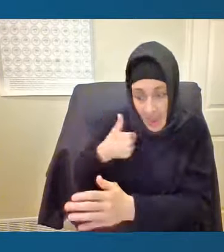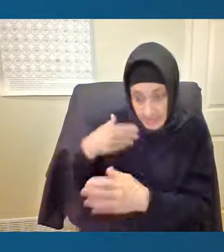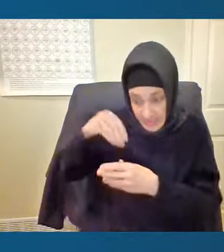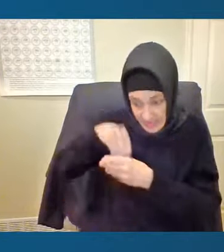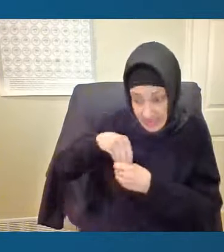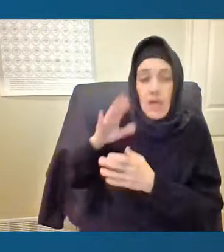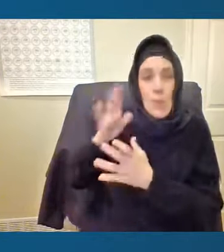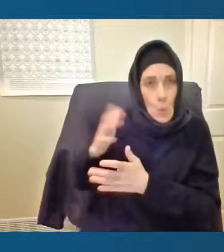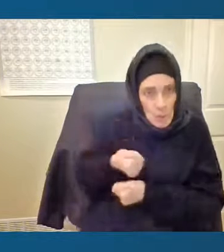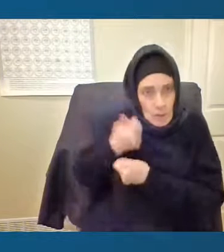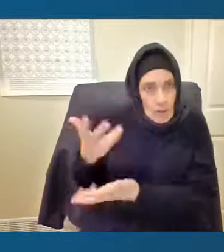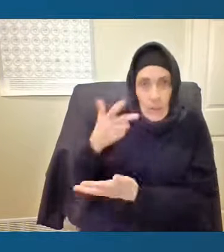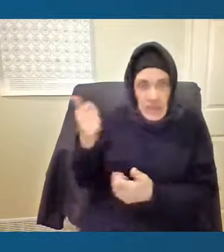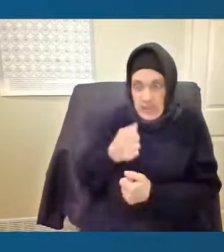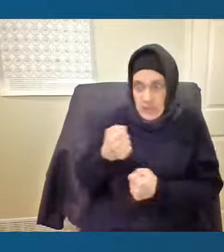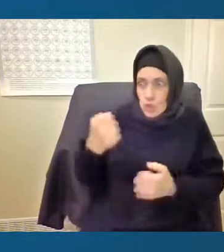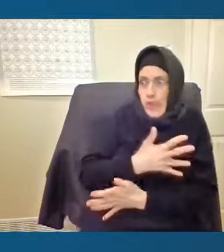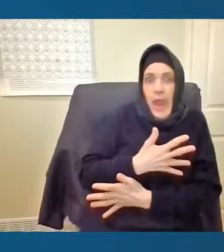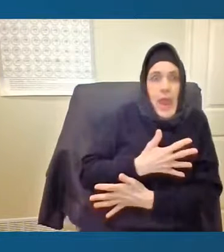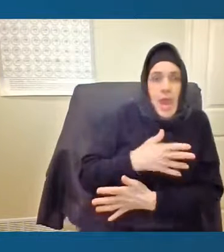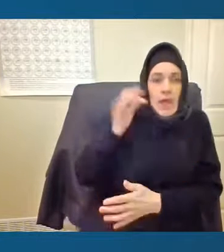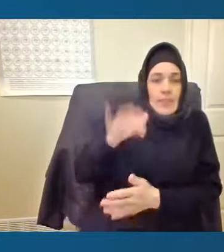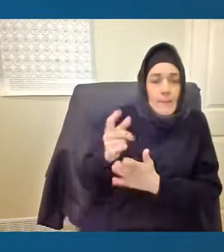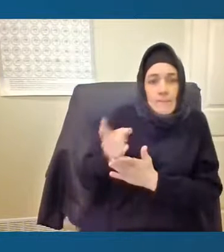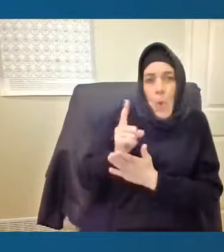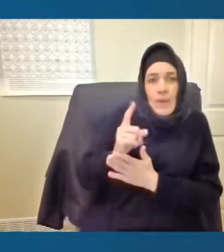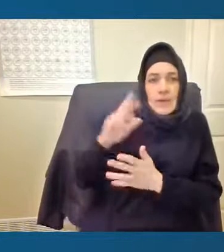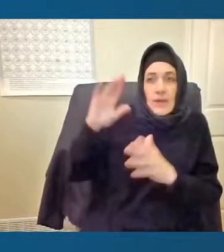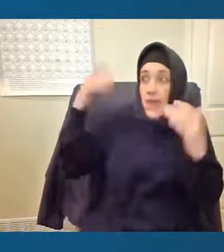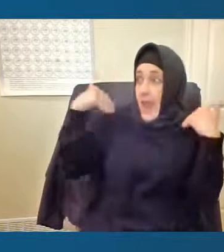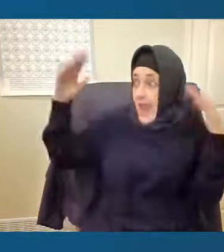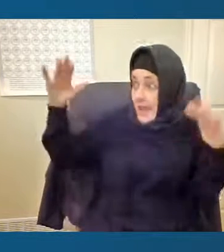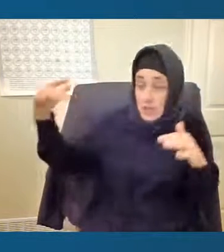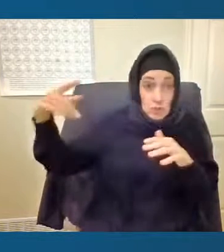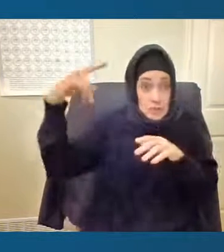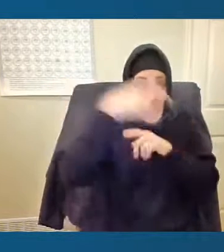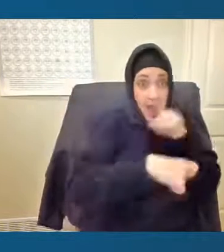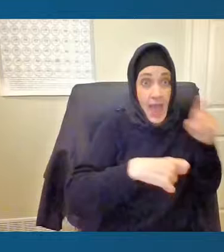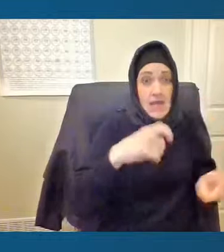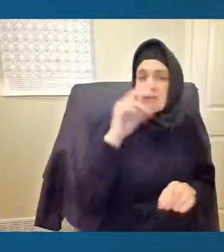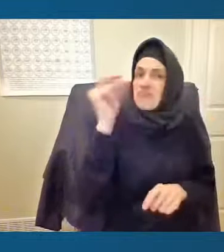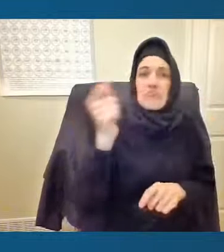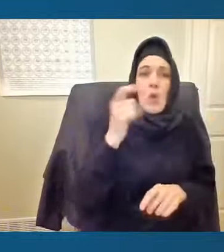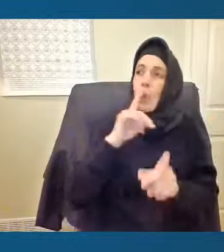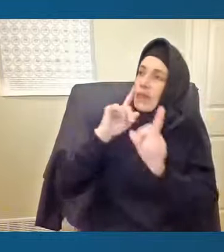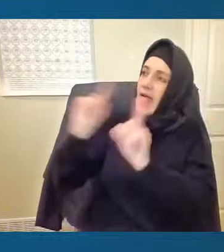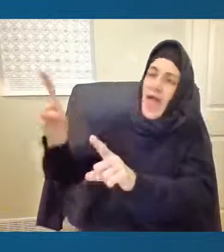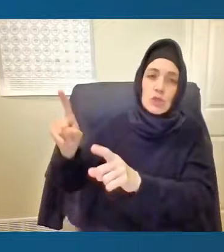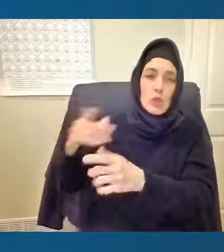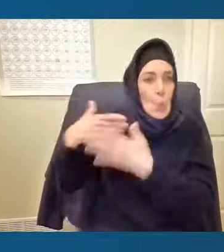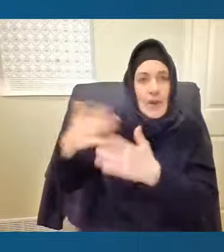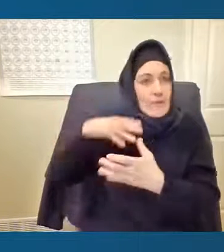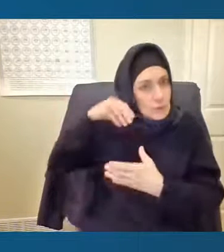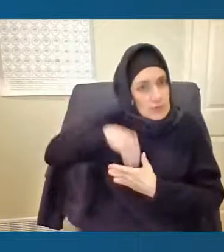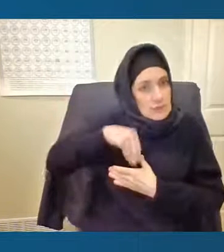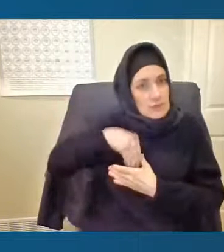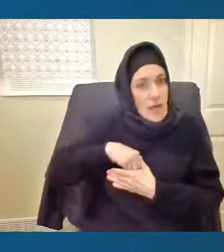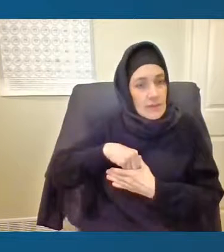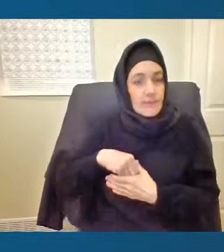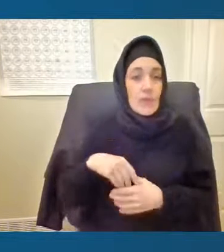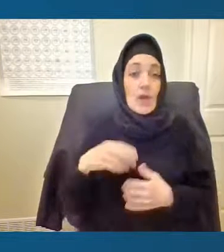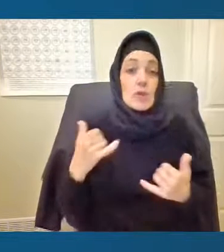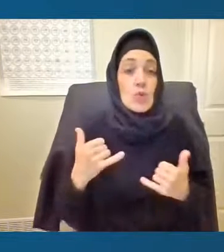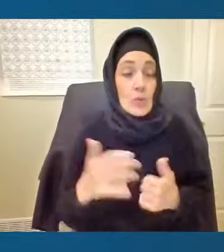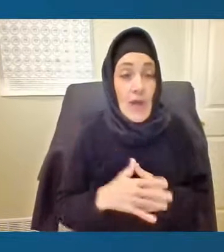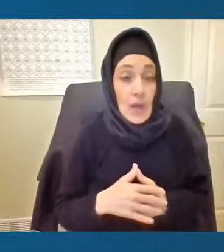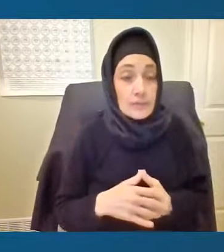the point I'm trying to make is that one of the things we as young Muslims need to really do is on those drives to and from class and to and from